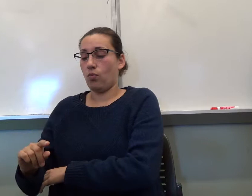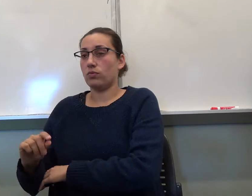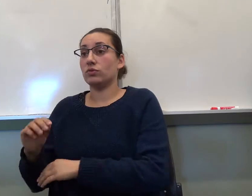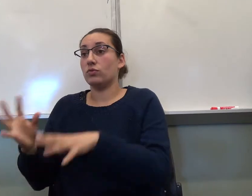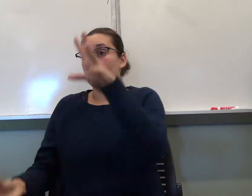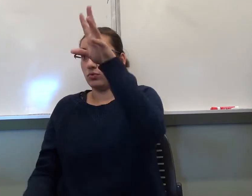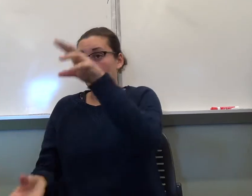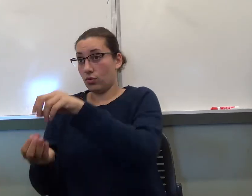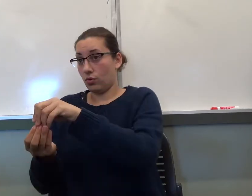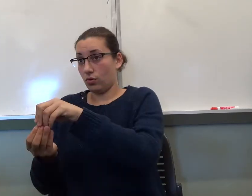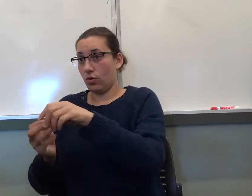minutes.